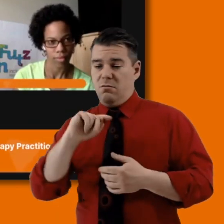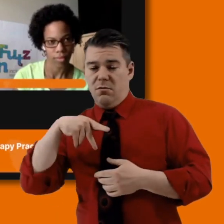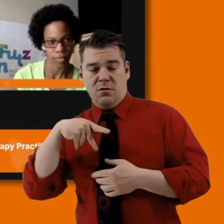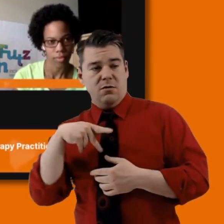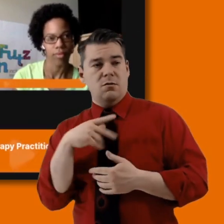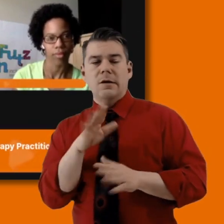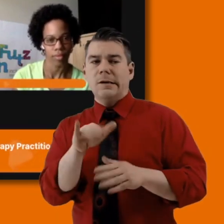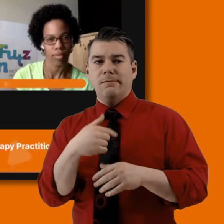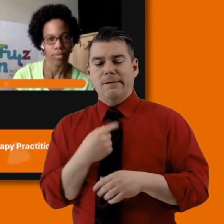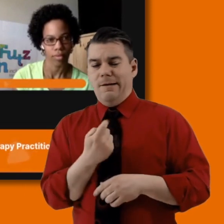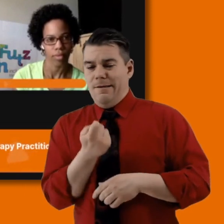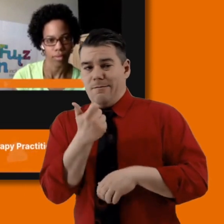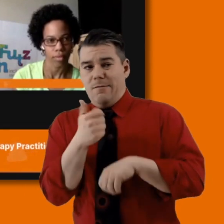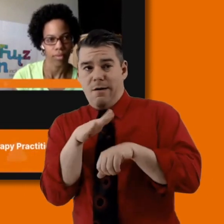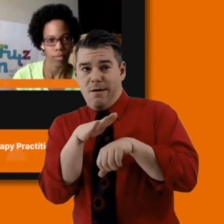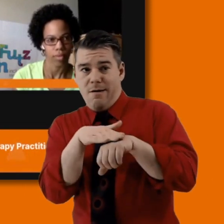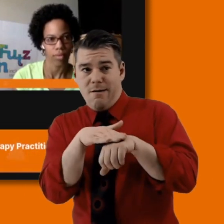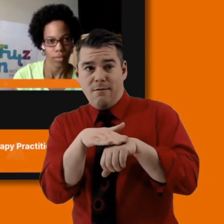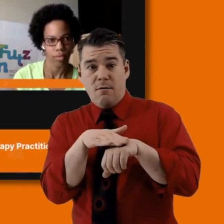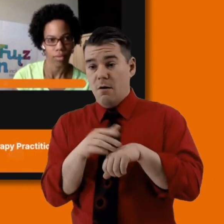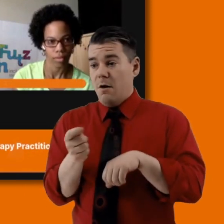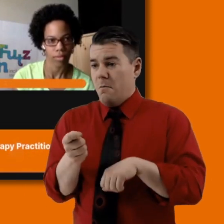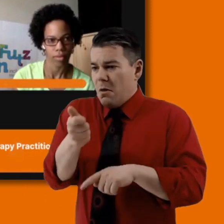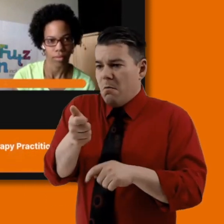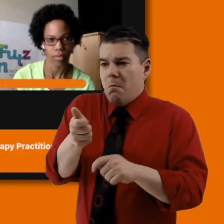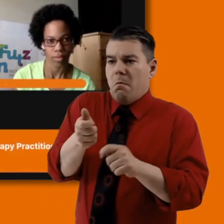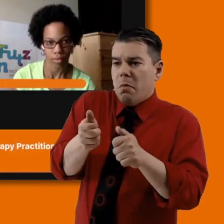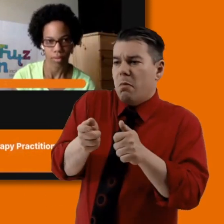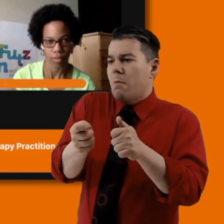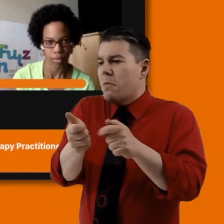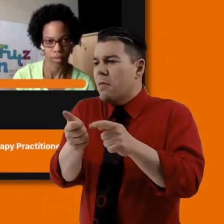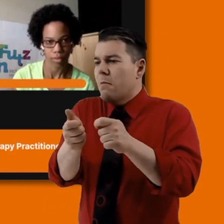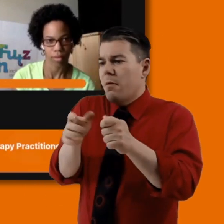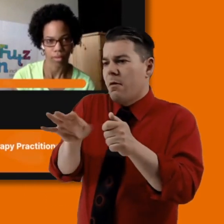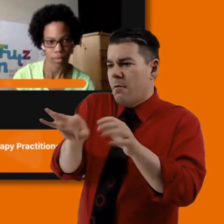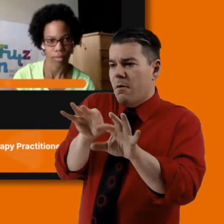I have this little piece of advice. And when we took all those little pieces of advice,